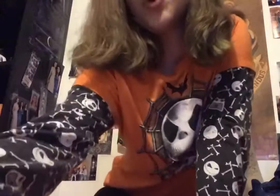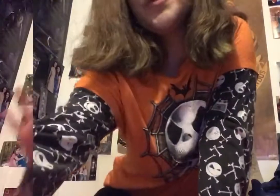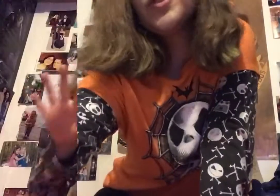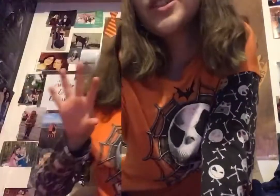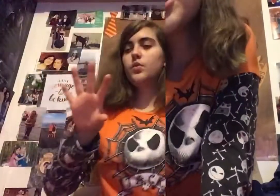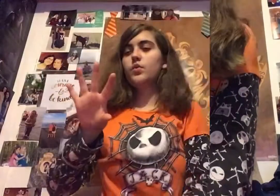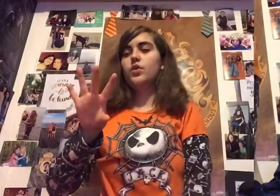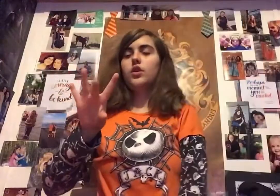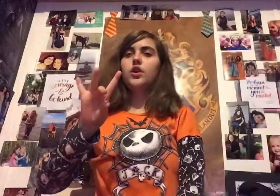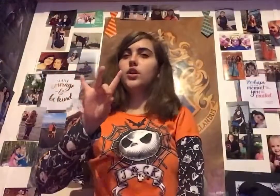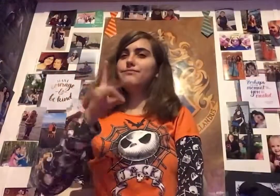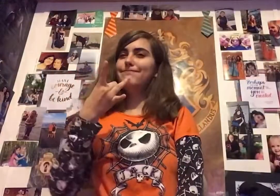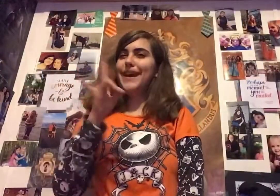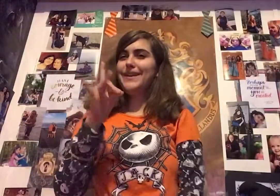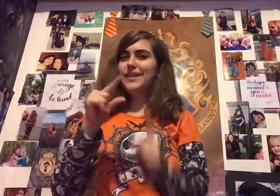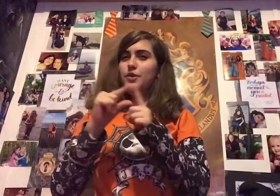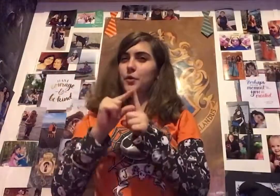Almost looks like try. We're on our 18th word.